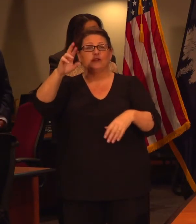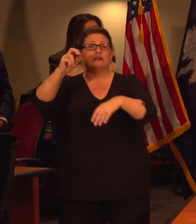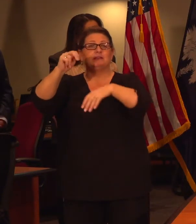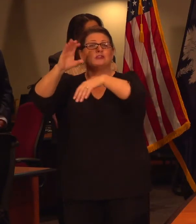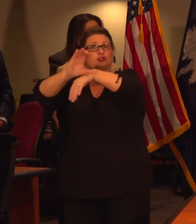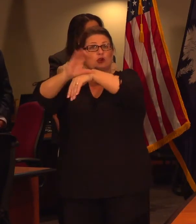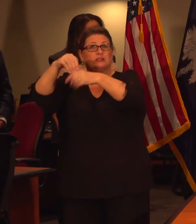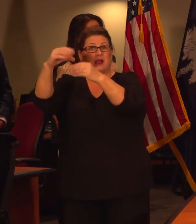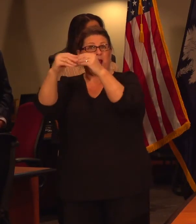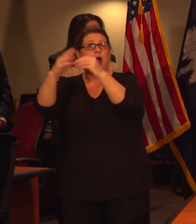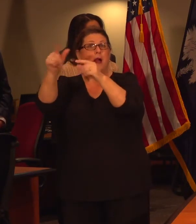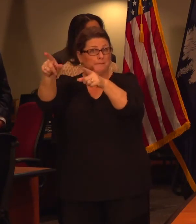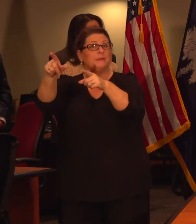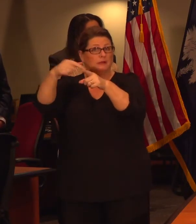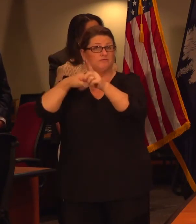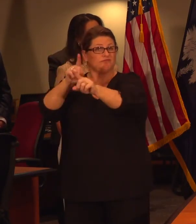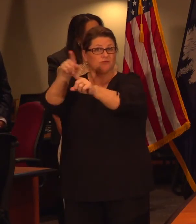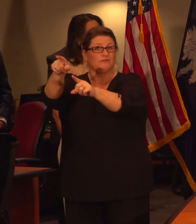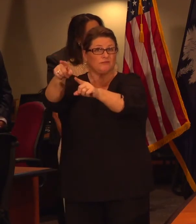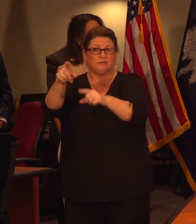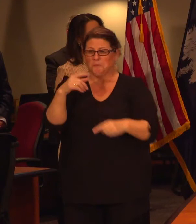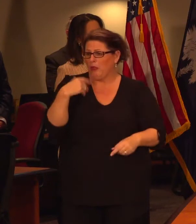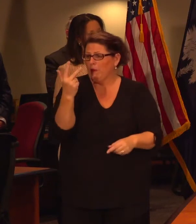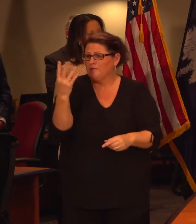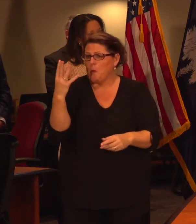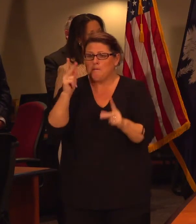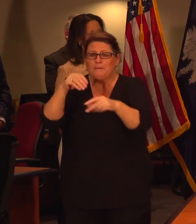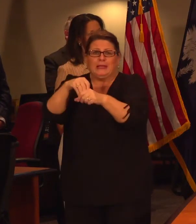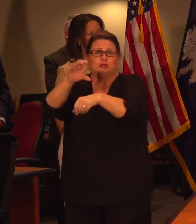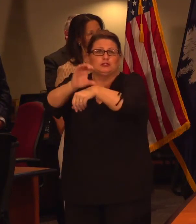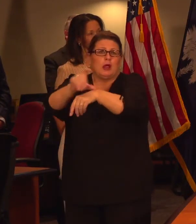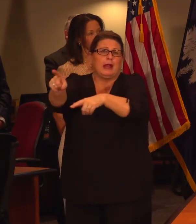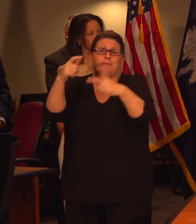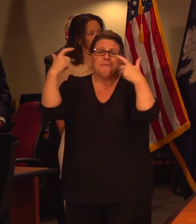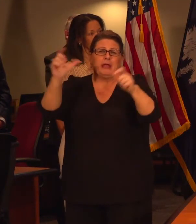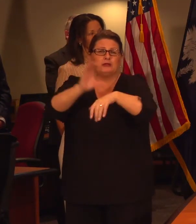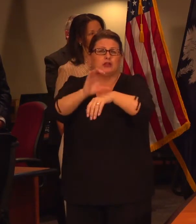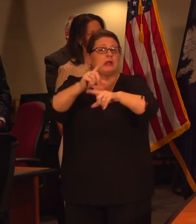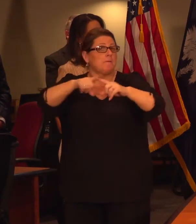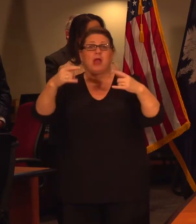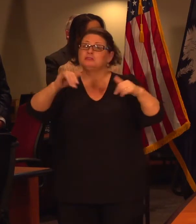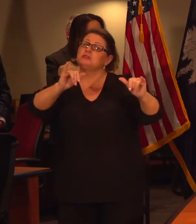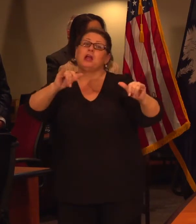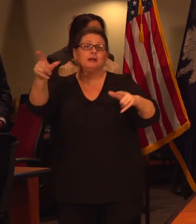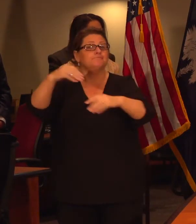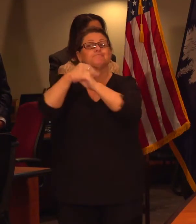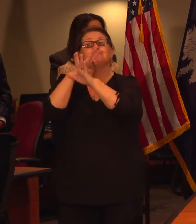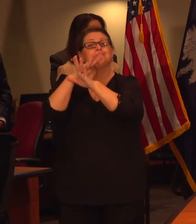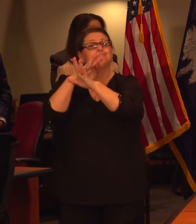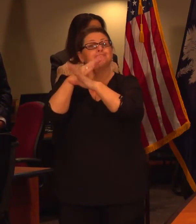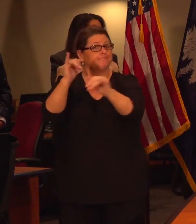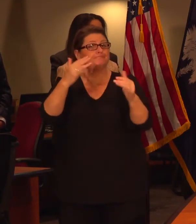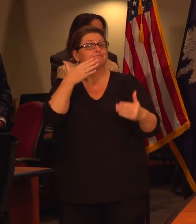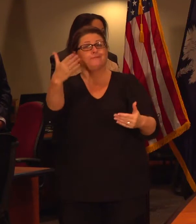choir singing, and there aren't but 3 or 4 people in the church. It's a big church, but it works. It's